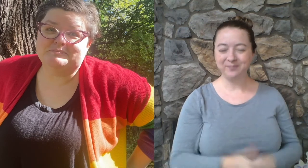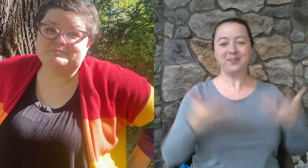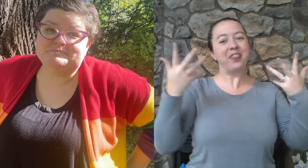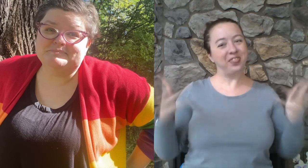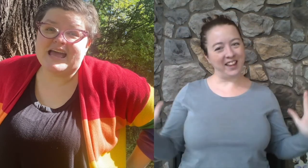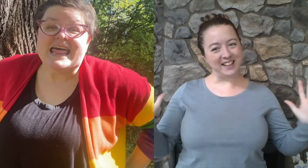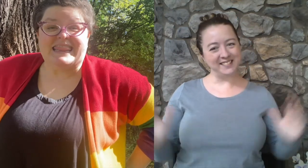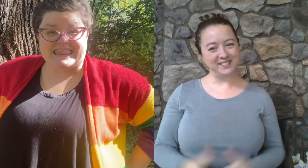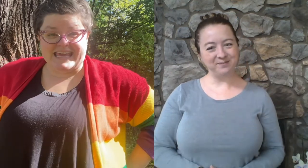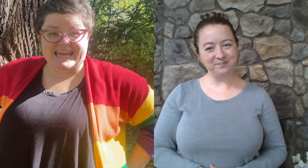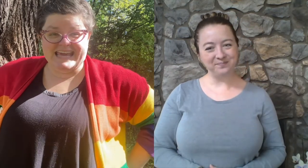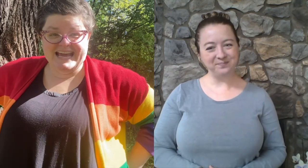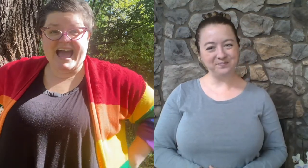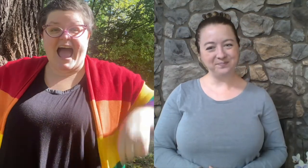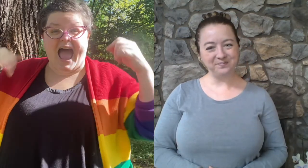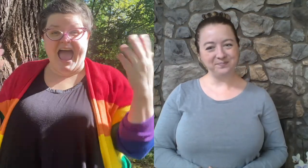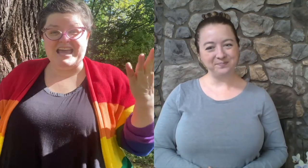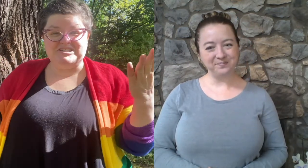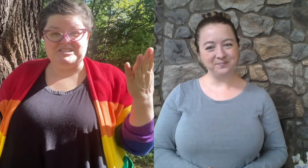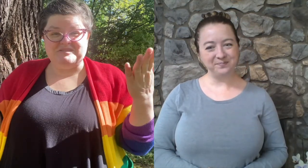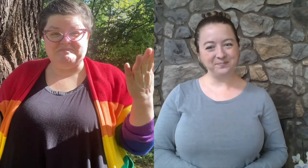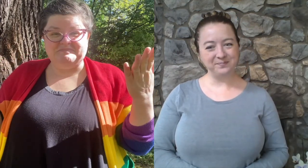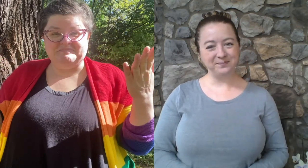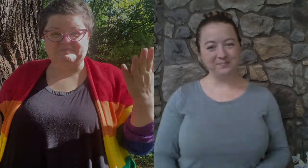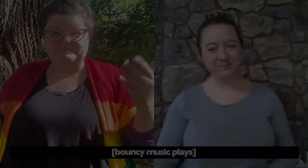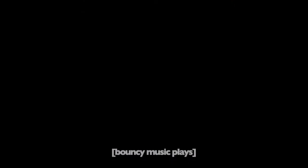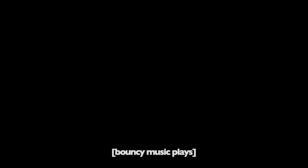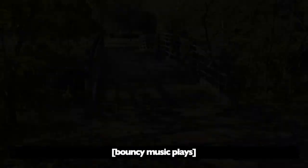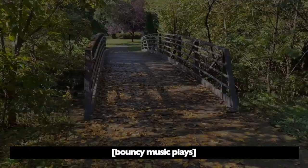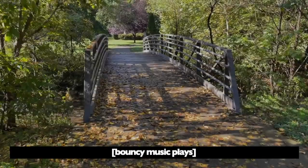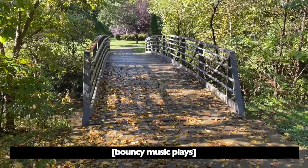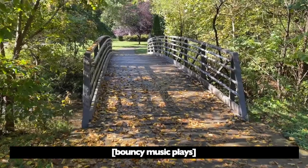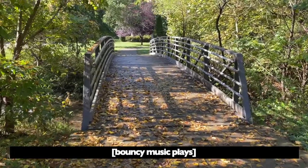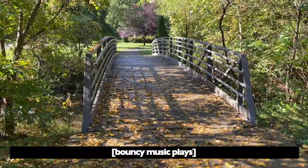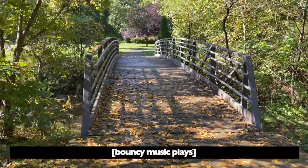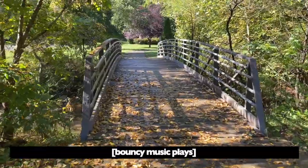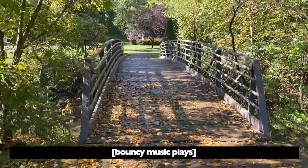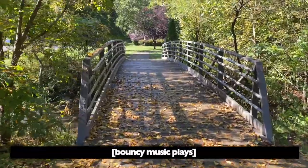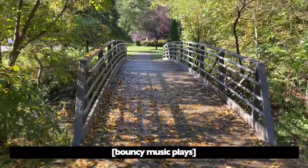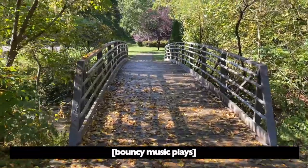alfalfa. The end.